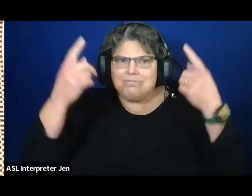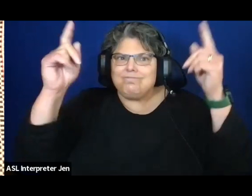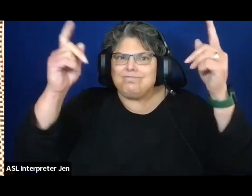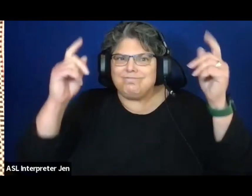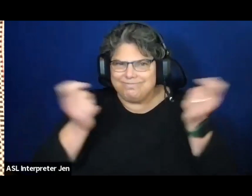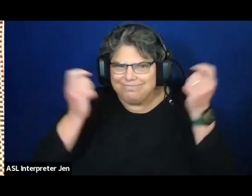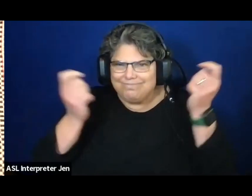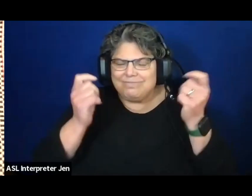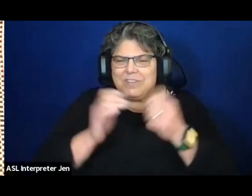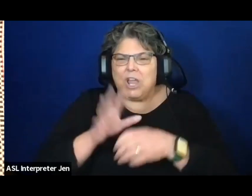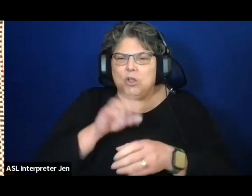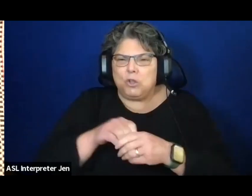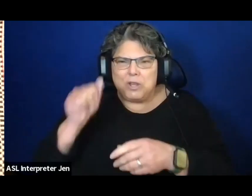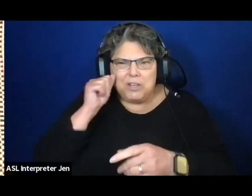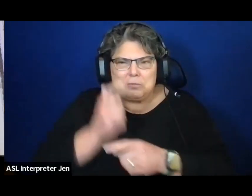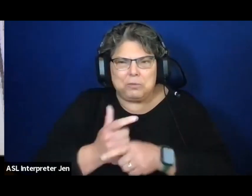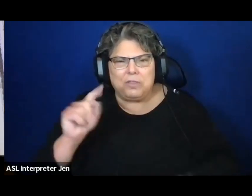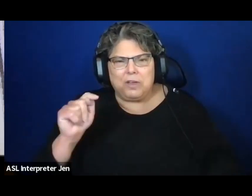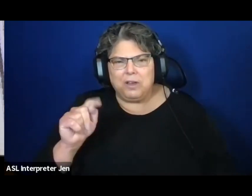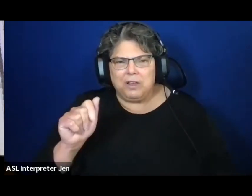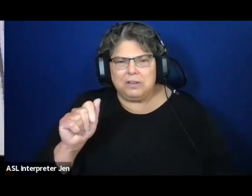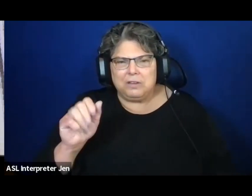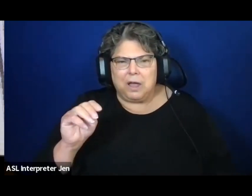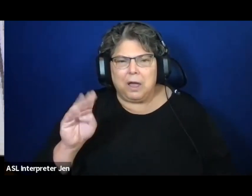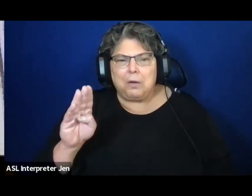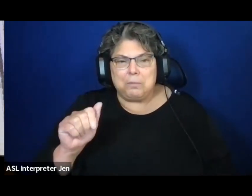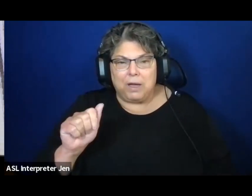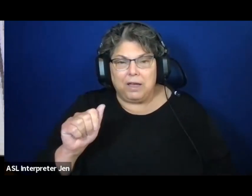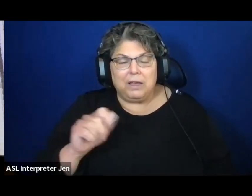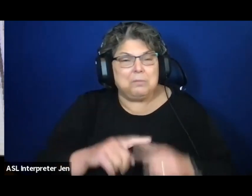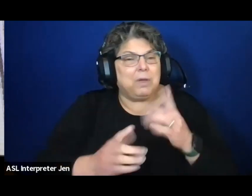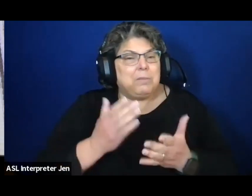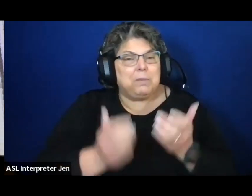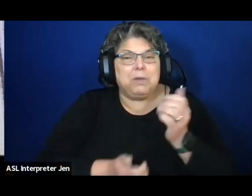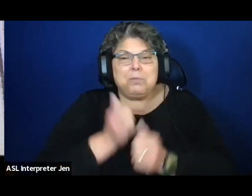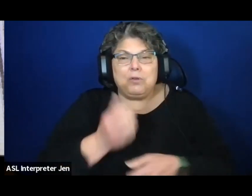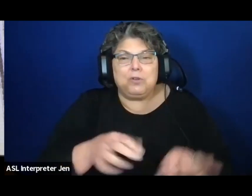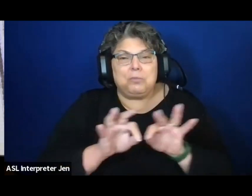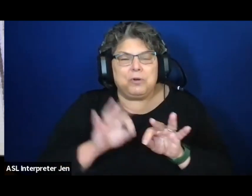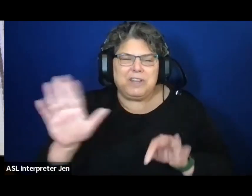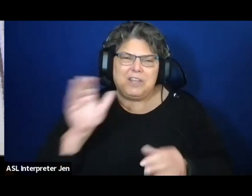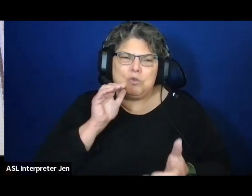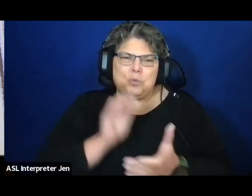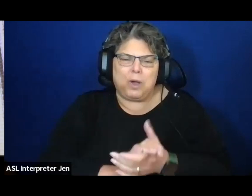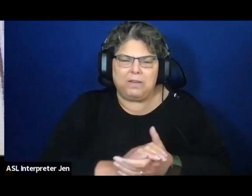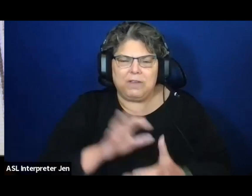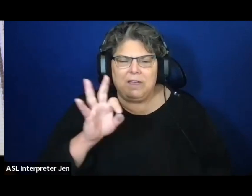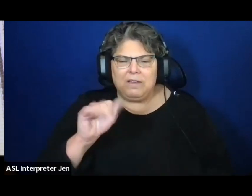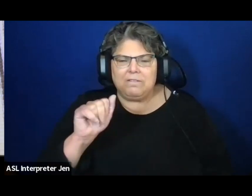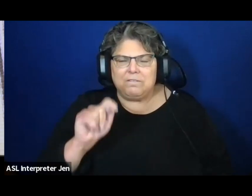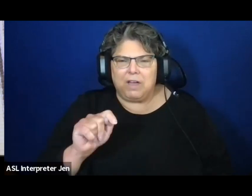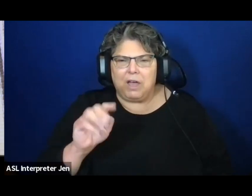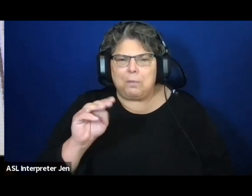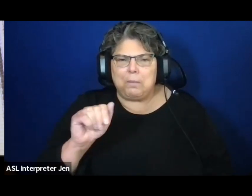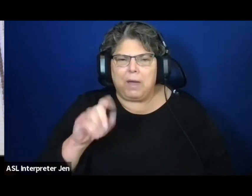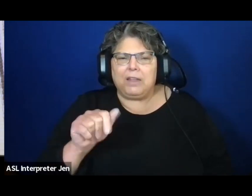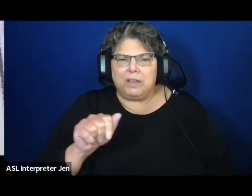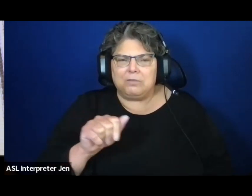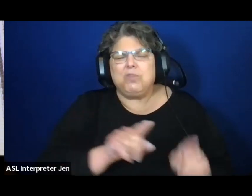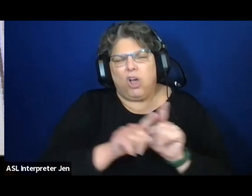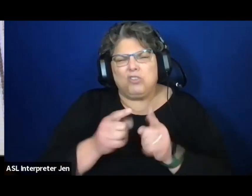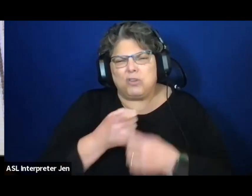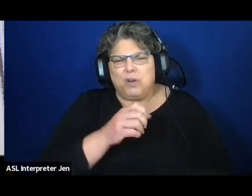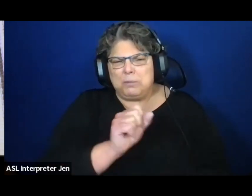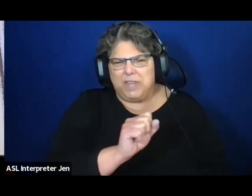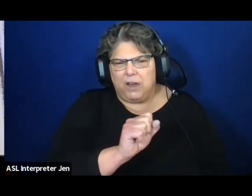brother Tamba, but perhaps no one more important than his wife, Fatmata, also from Sierra Leone, and presently